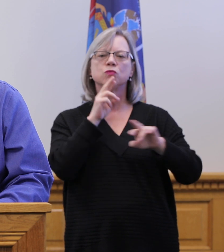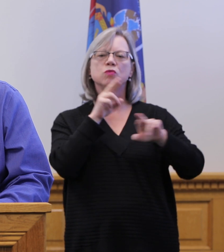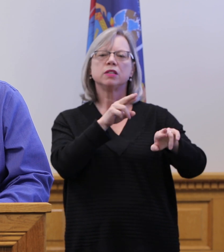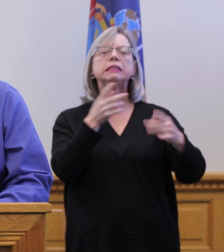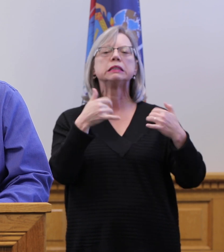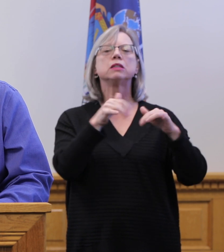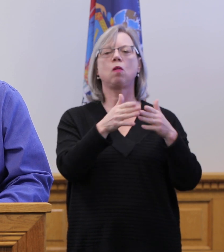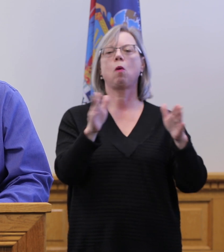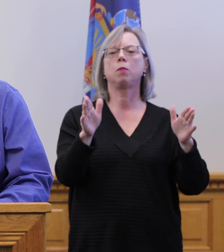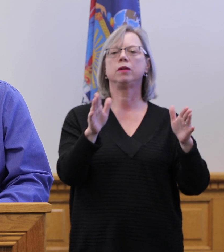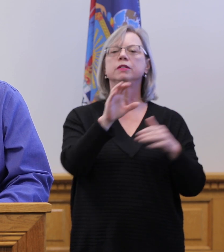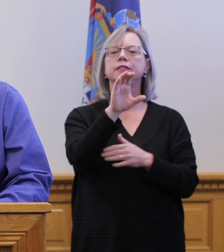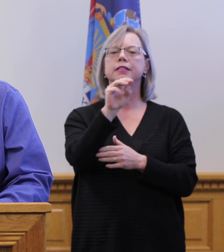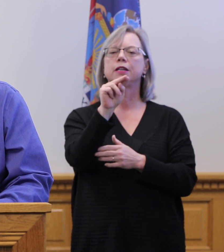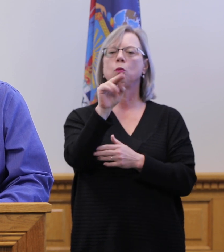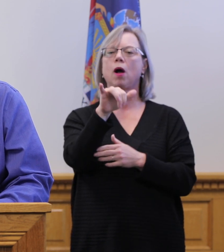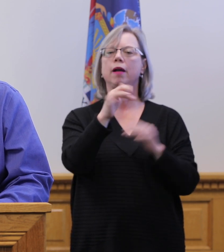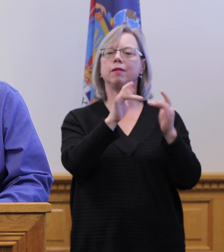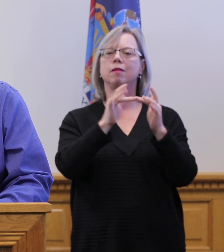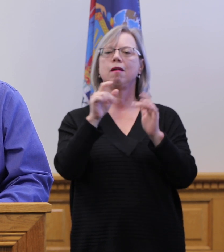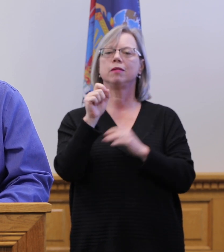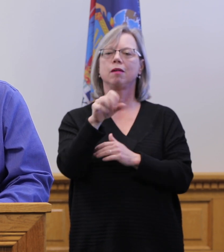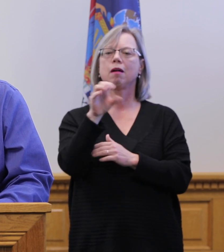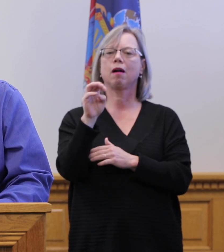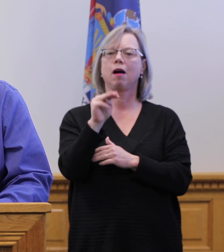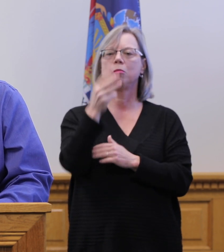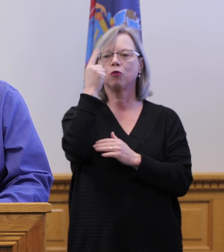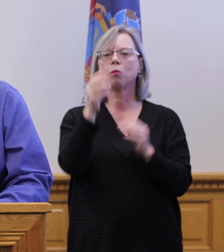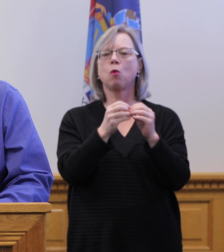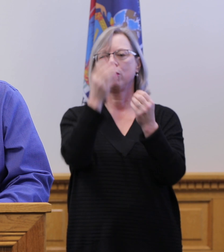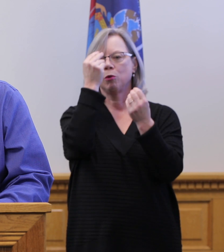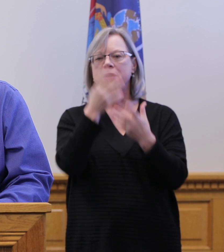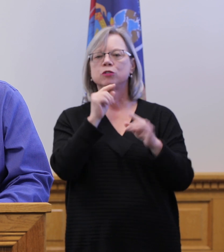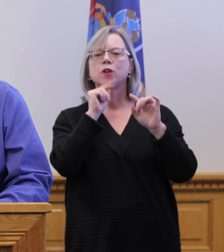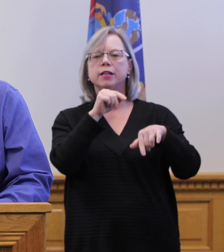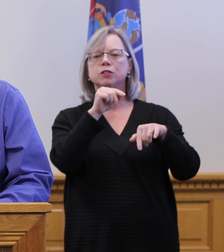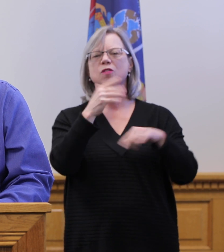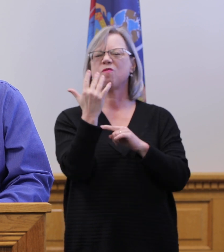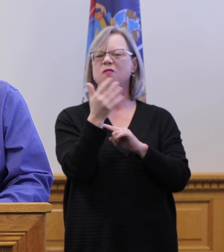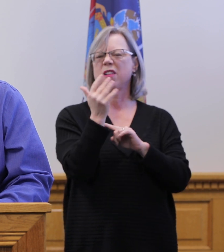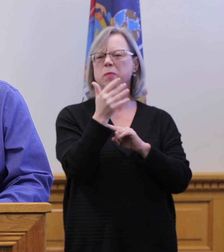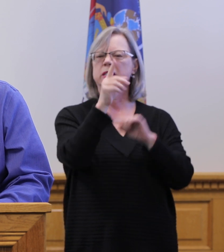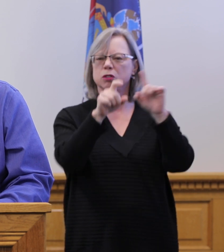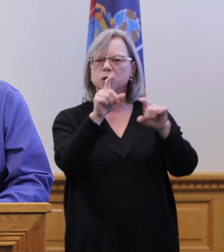more information and to answer the 5-minute survey. If you don't have access to the internet,